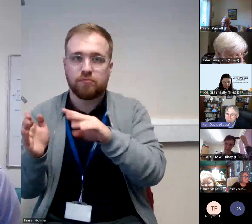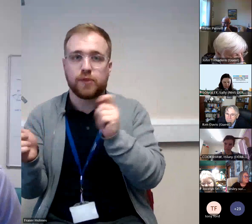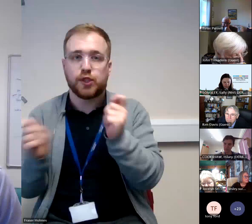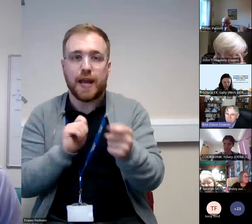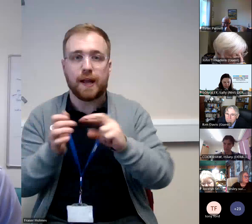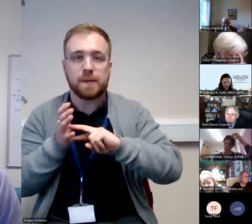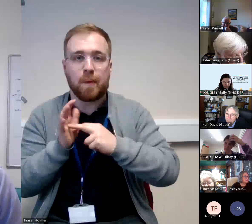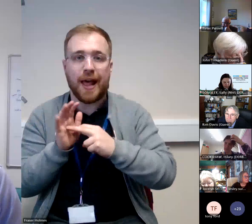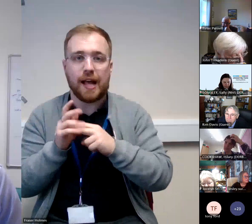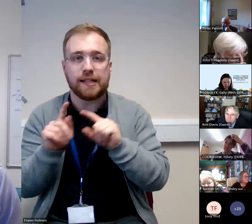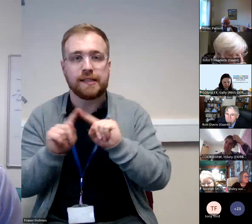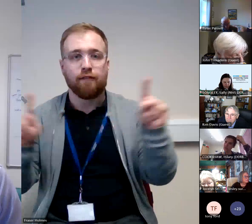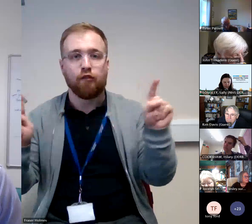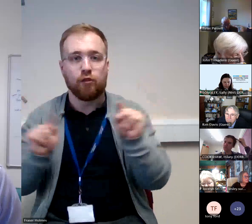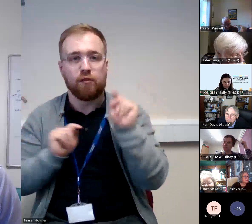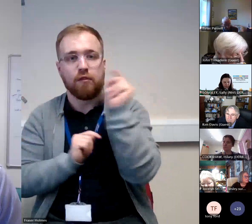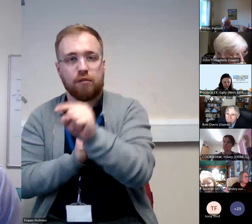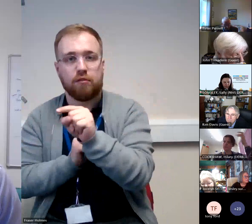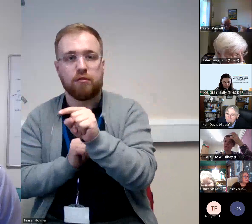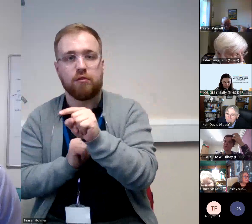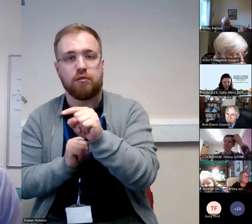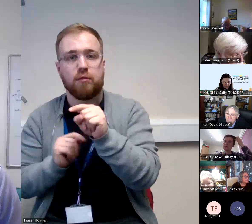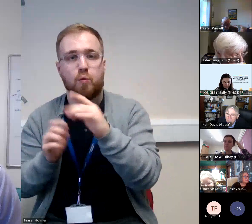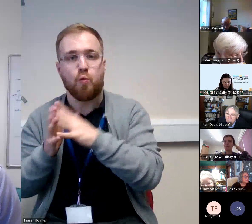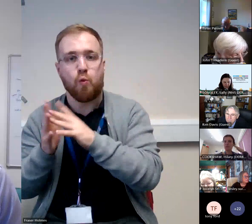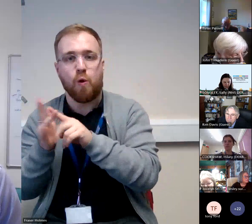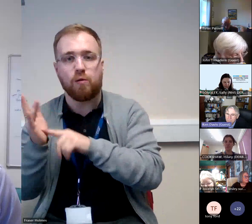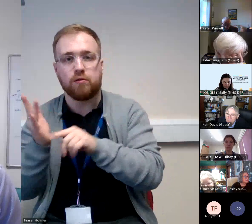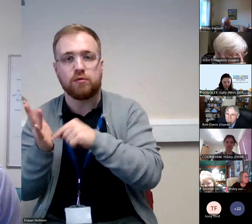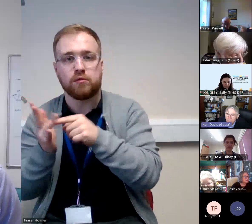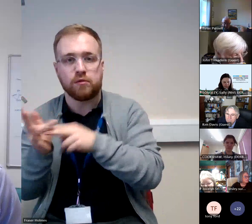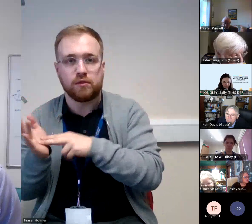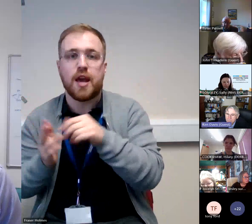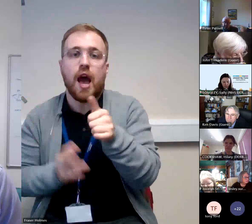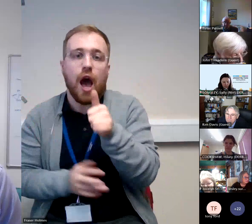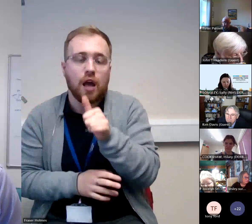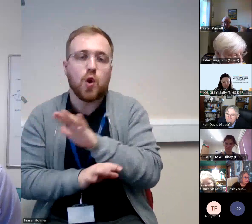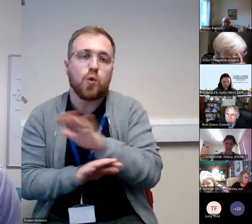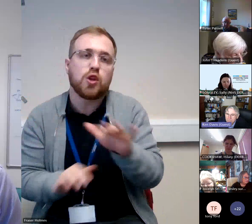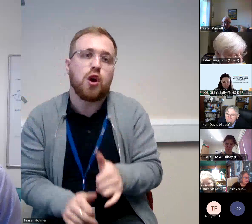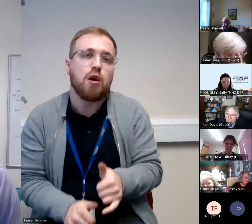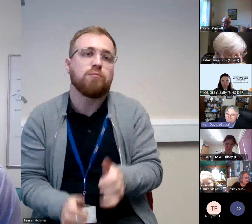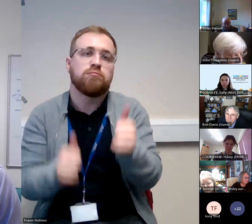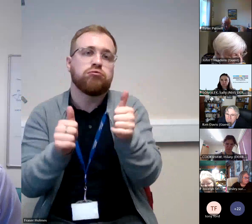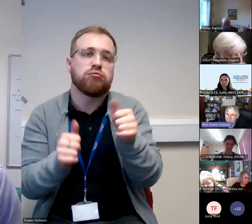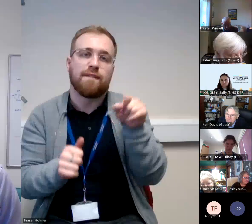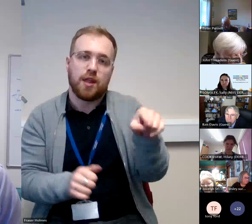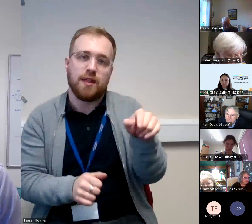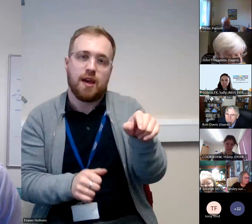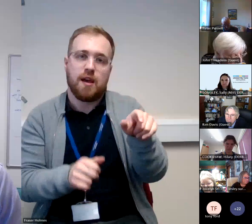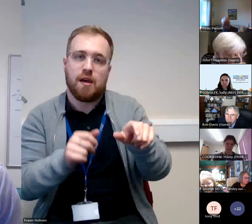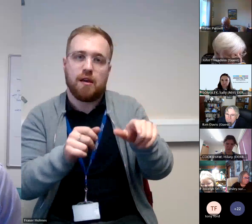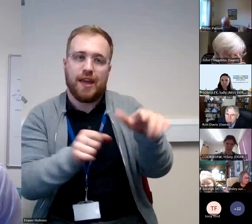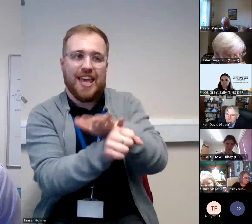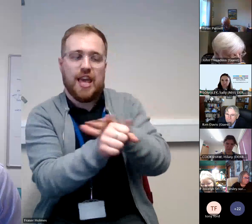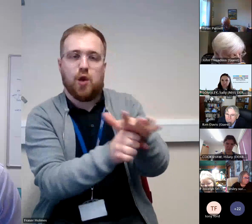different direction, which I know it is less than ideal for that population, but we've tried to make the most of the